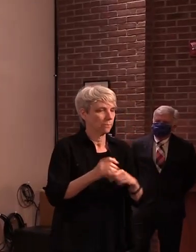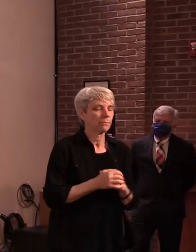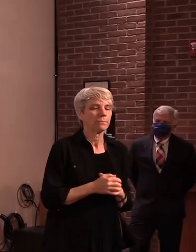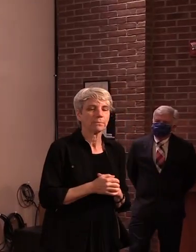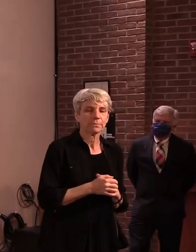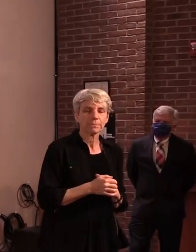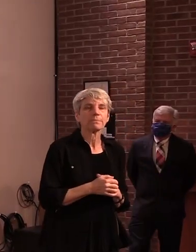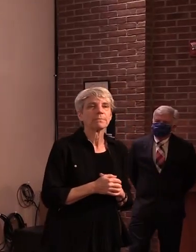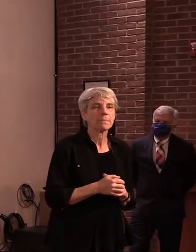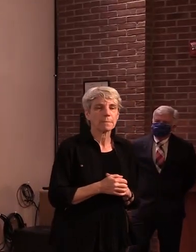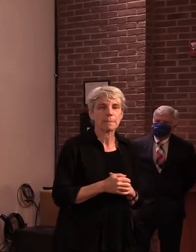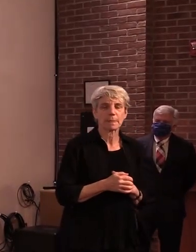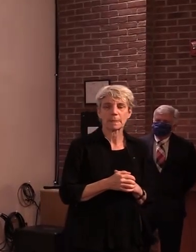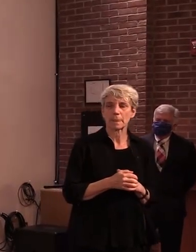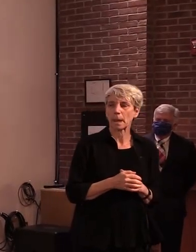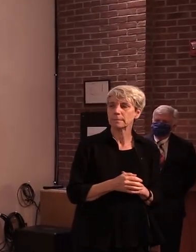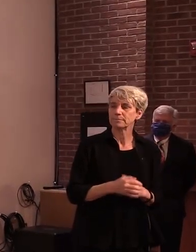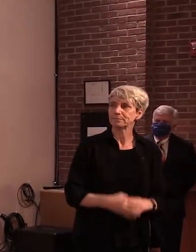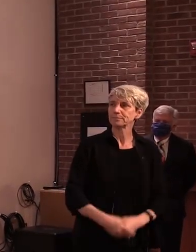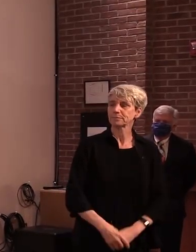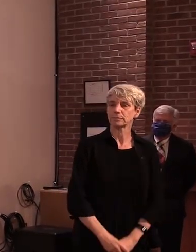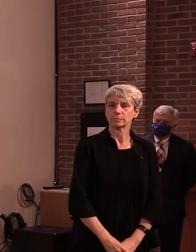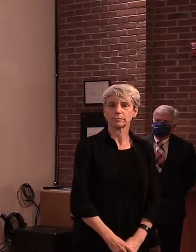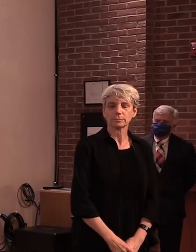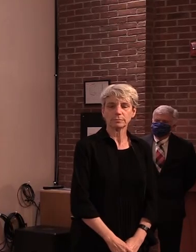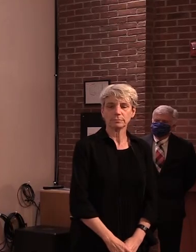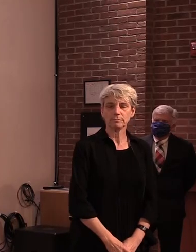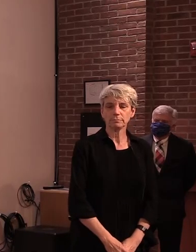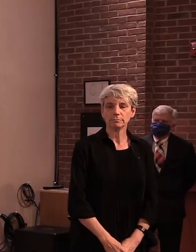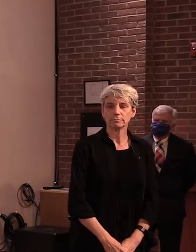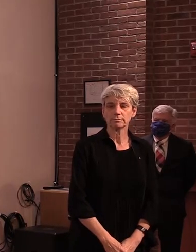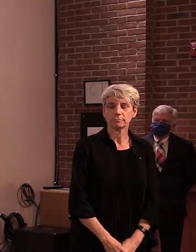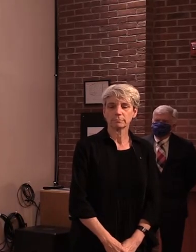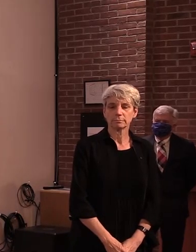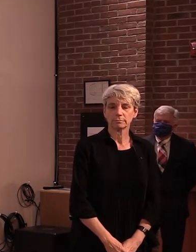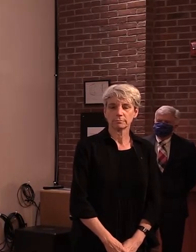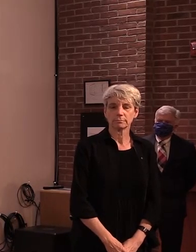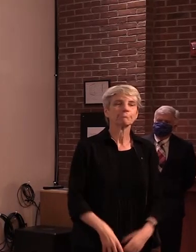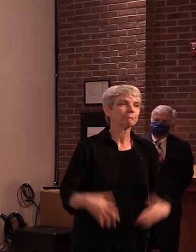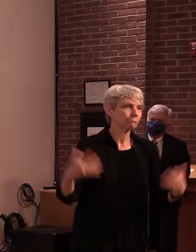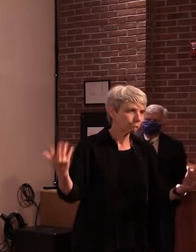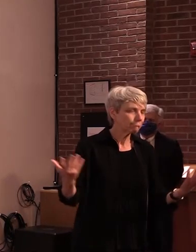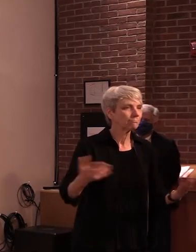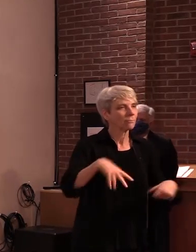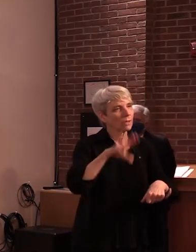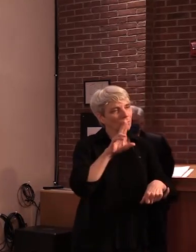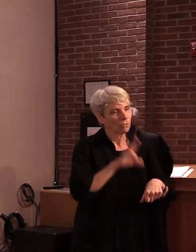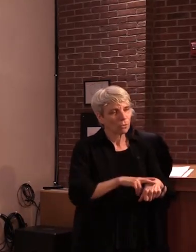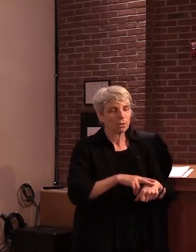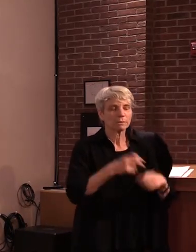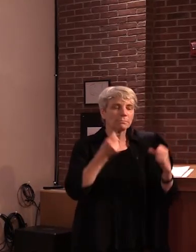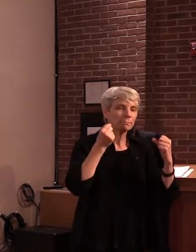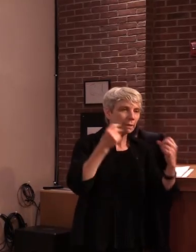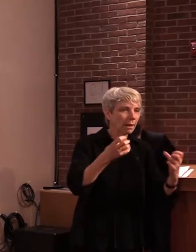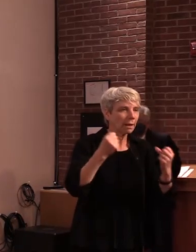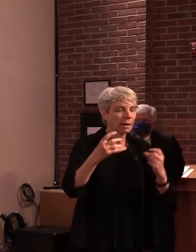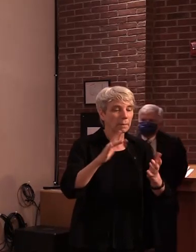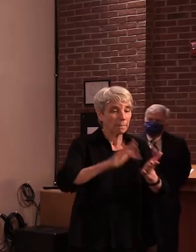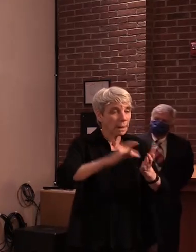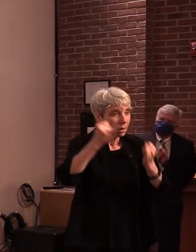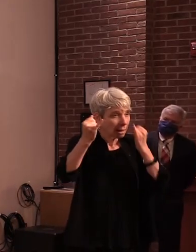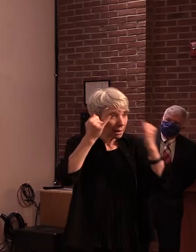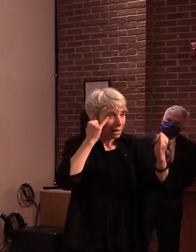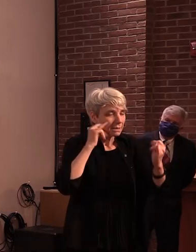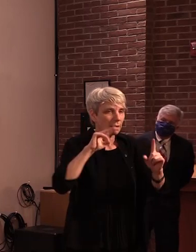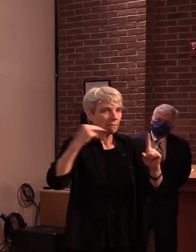Thank you. Yeah, I think you've pointed out, like most things, there's controversy, and the field is changing